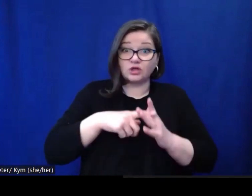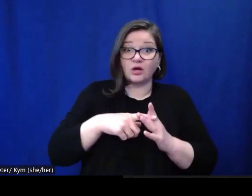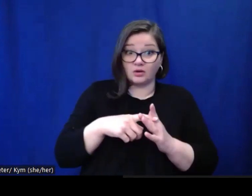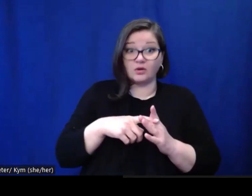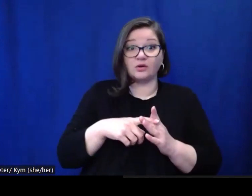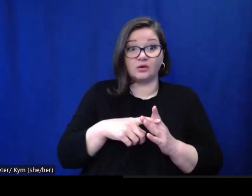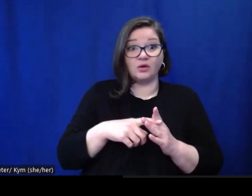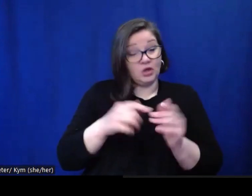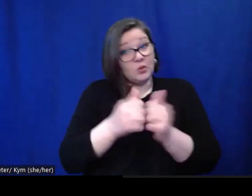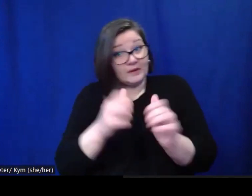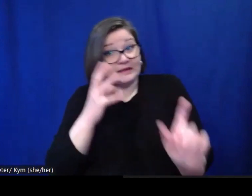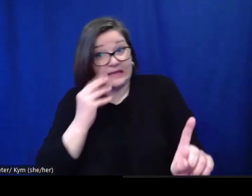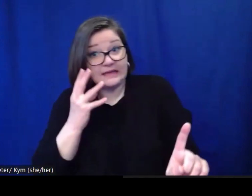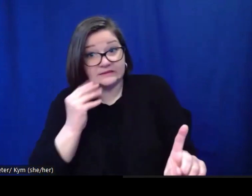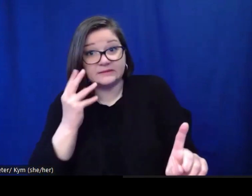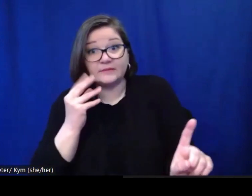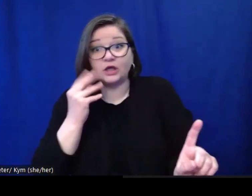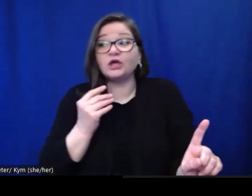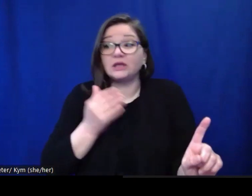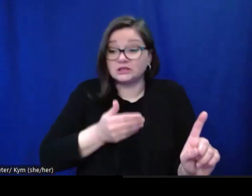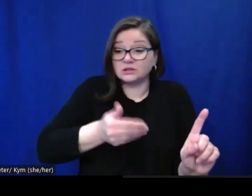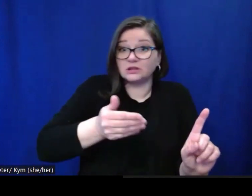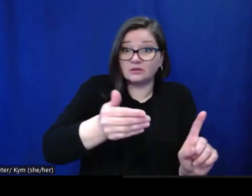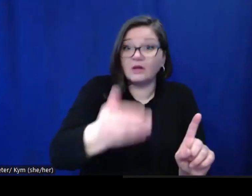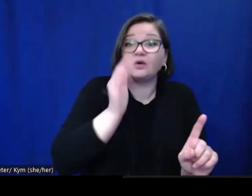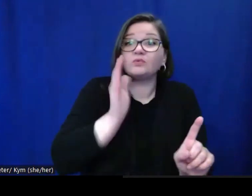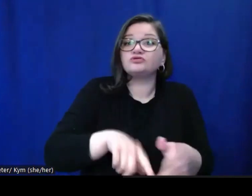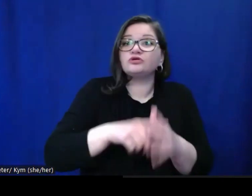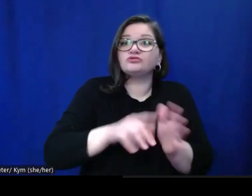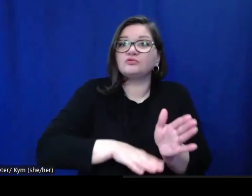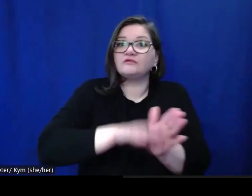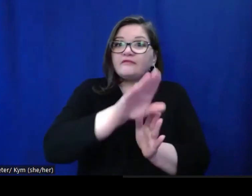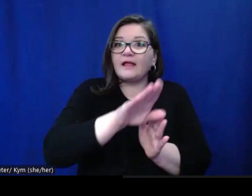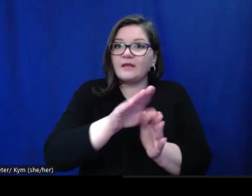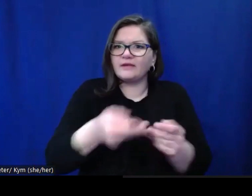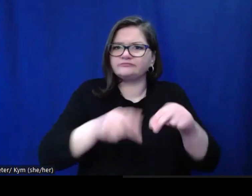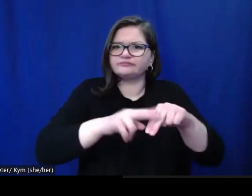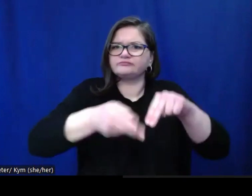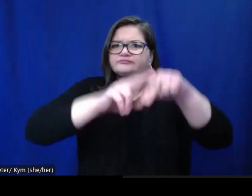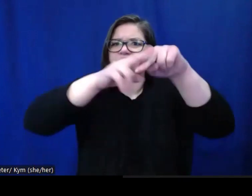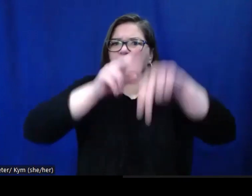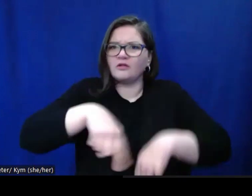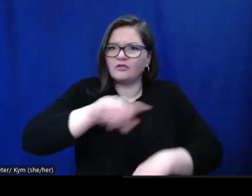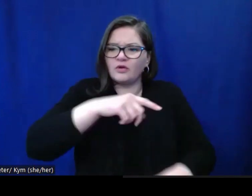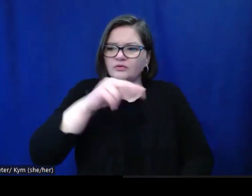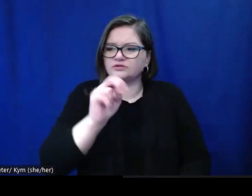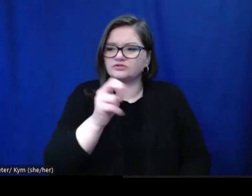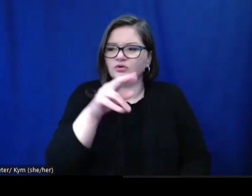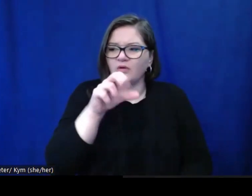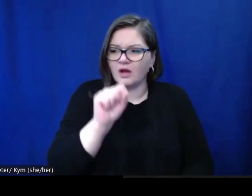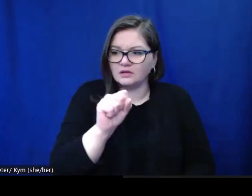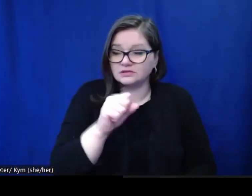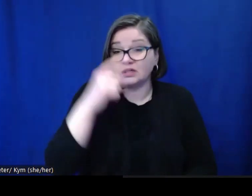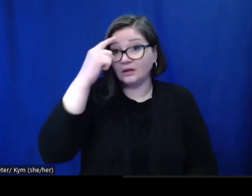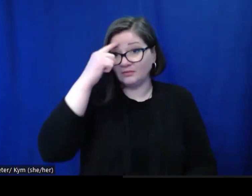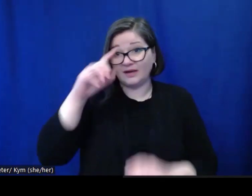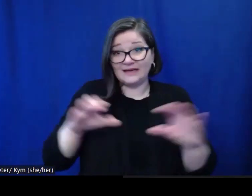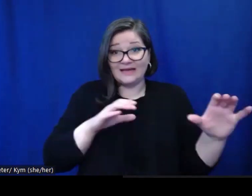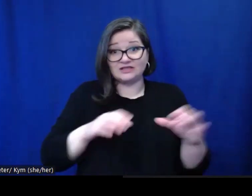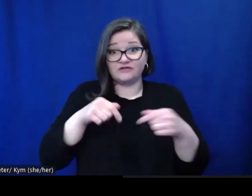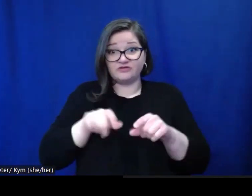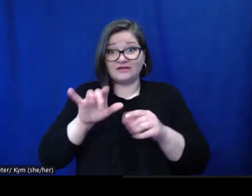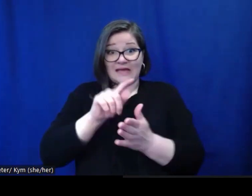with experiences, start to develop and increase those neurons. Brain activity during this